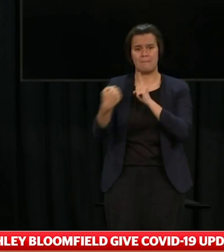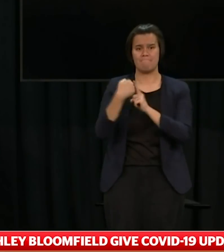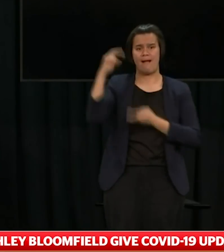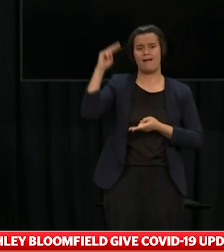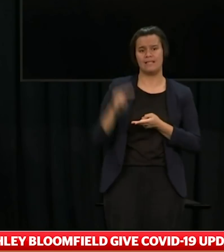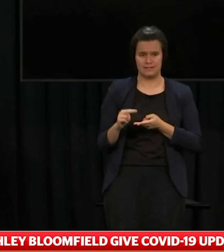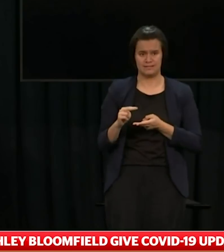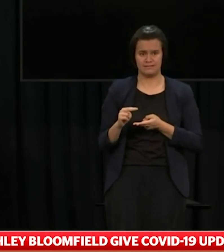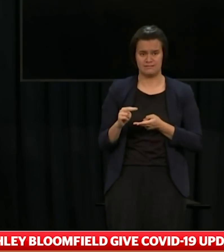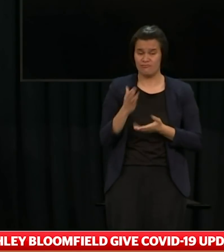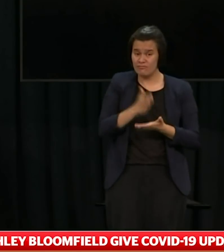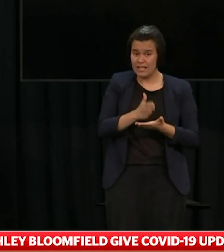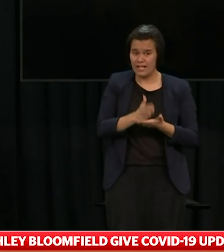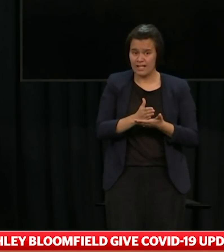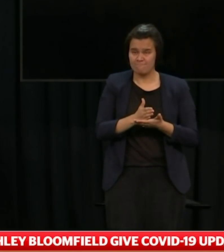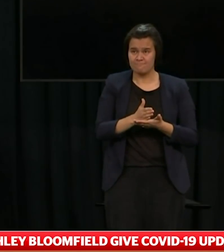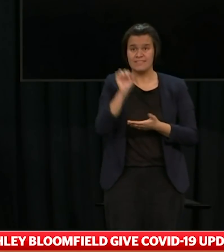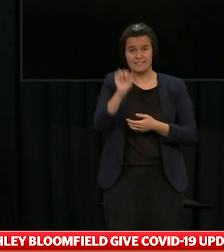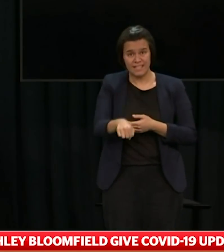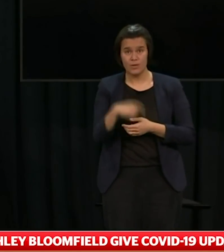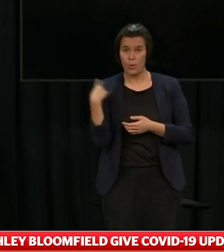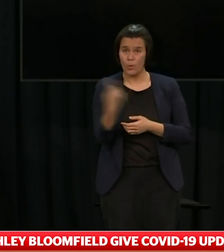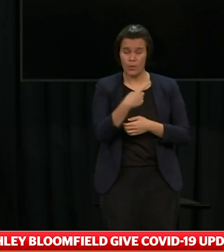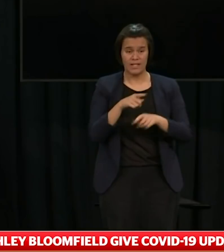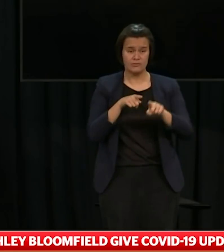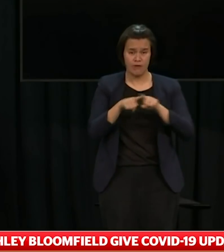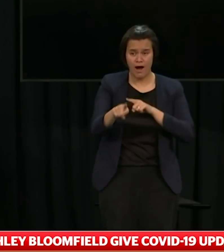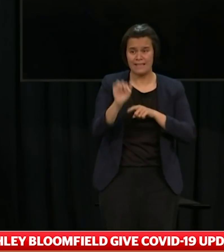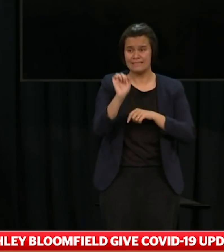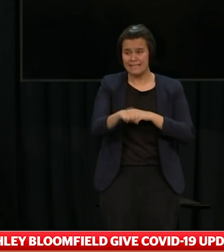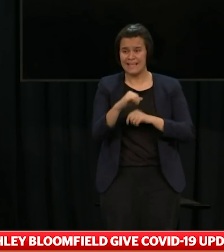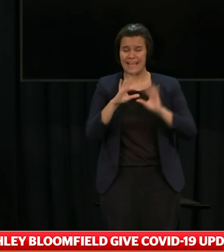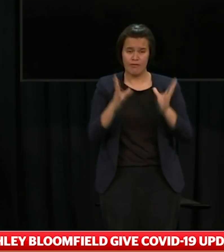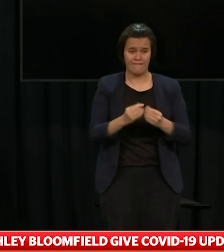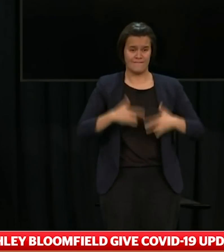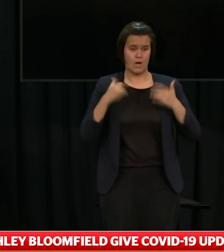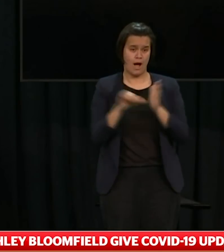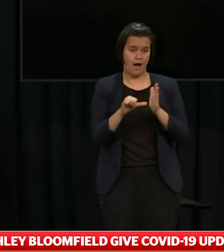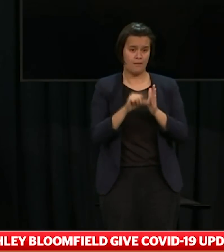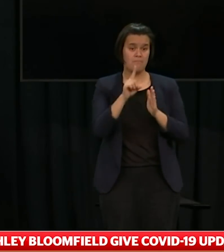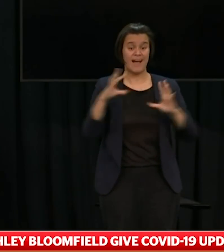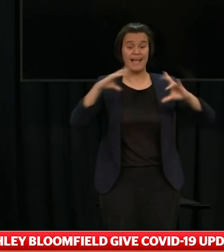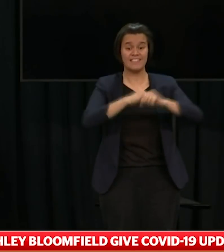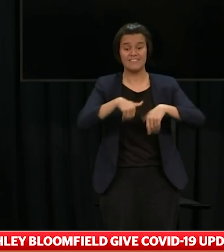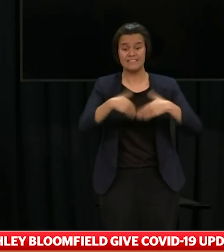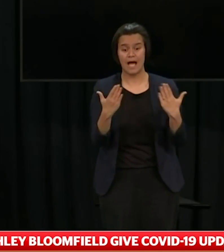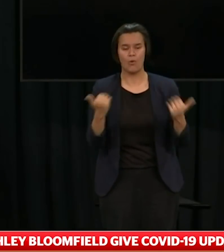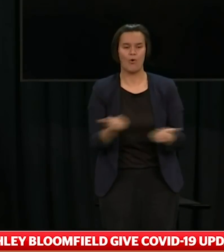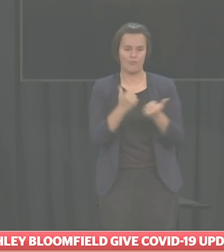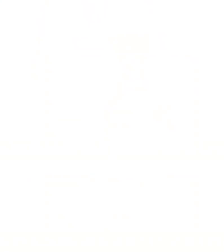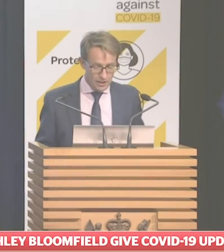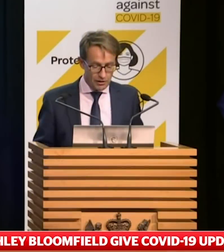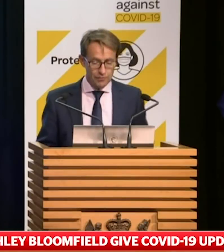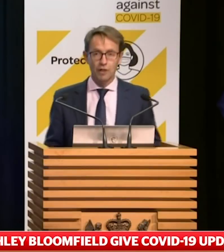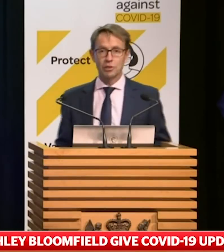lives. And ultimately, despite how hard everything feels right now, we are going to be okay. We just need to keep